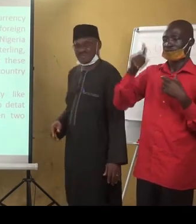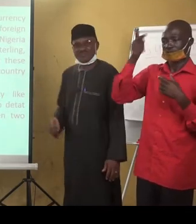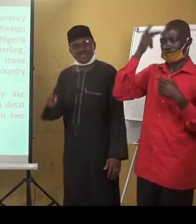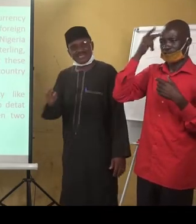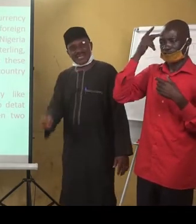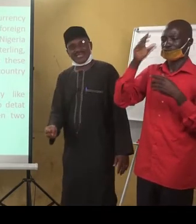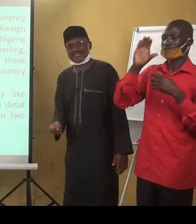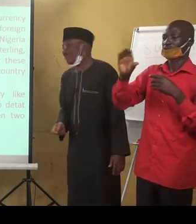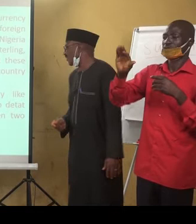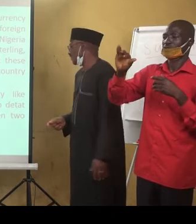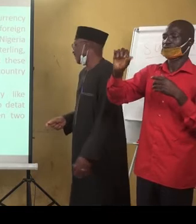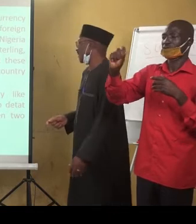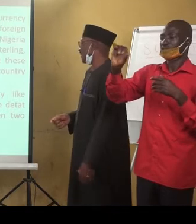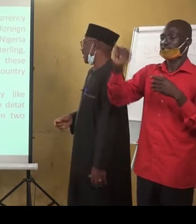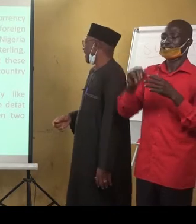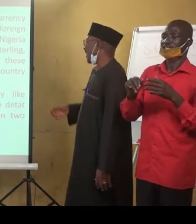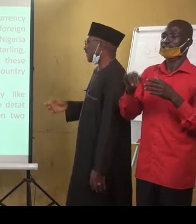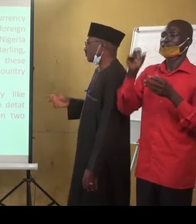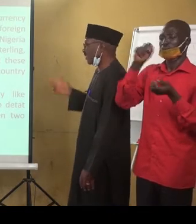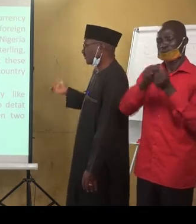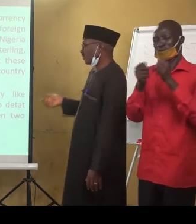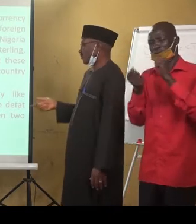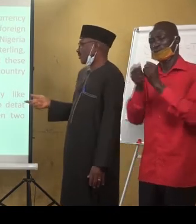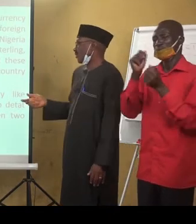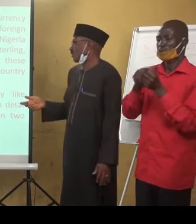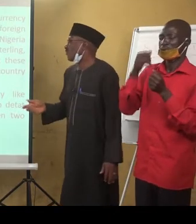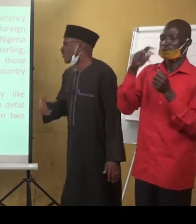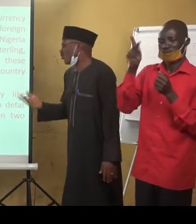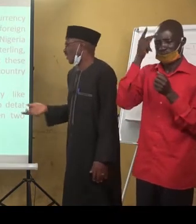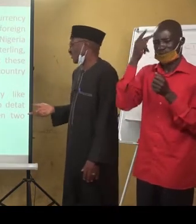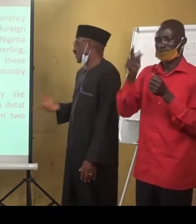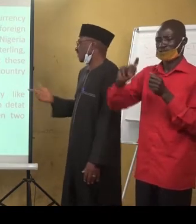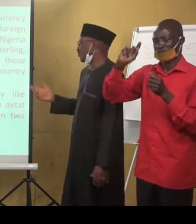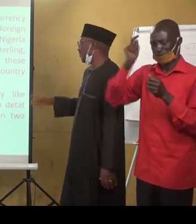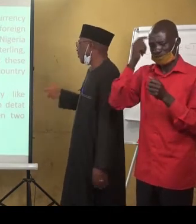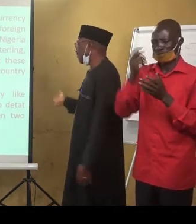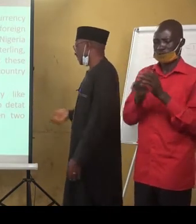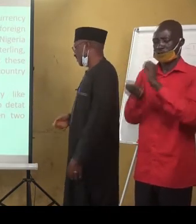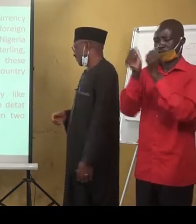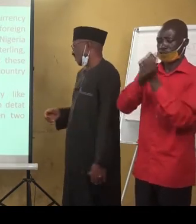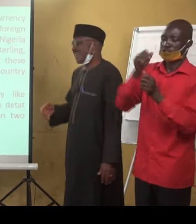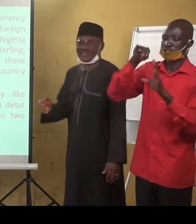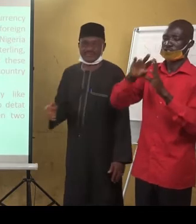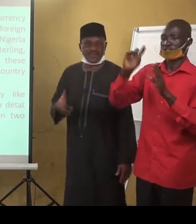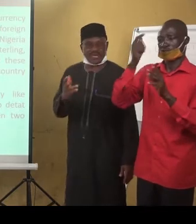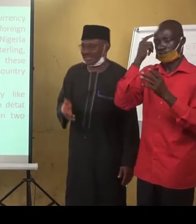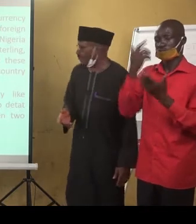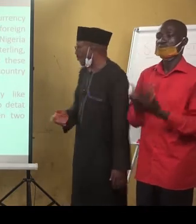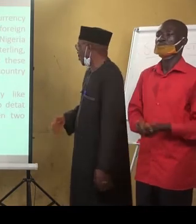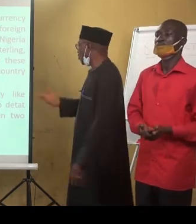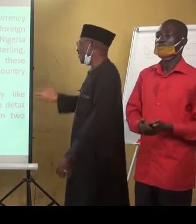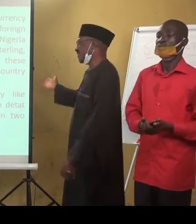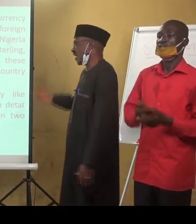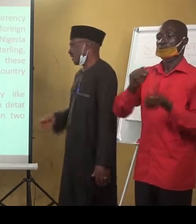instability. Political instability has been frequent change in government, like, for